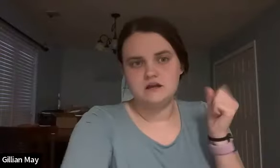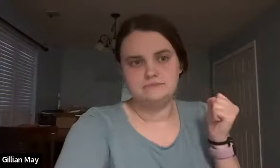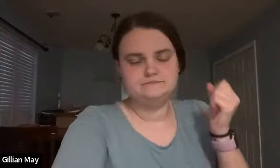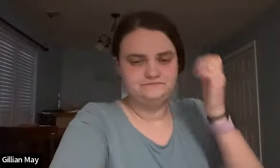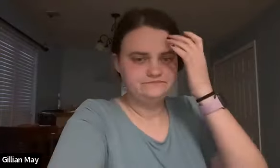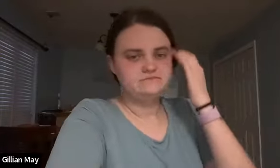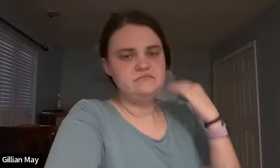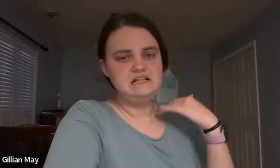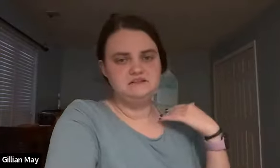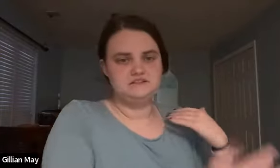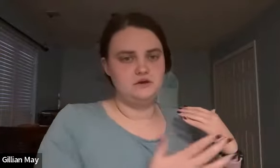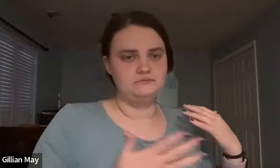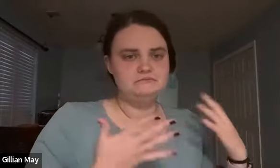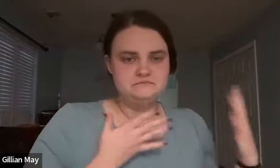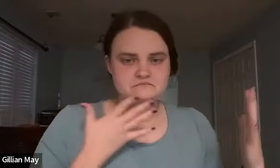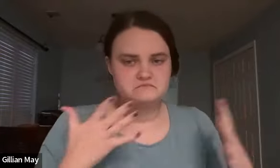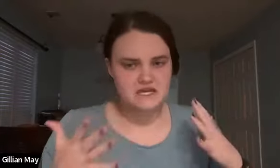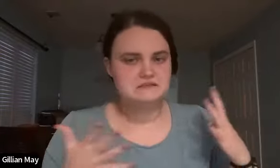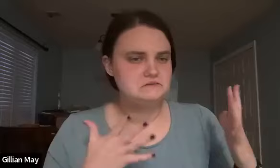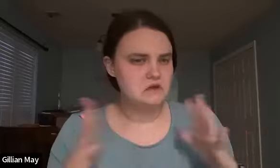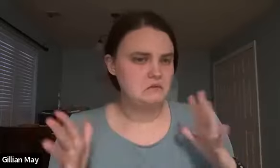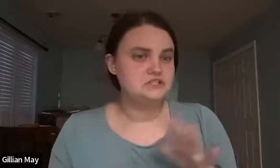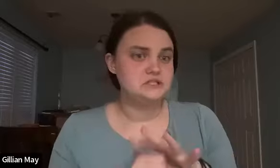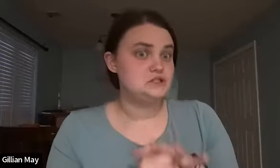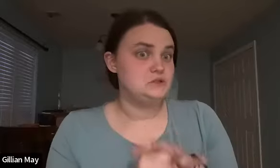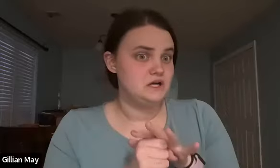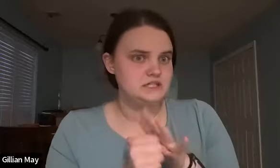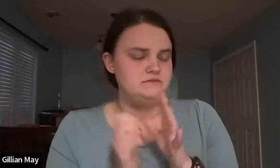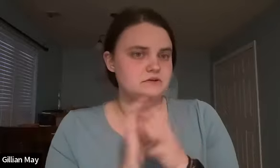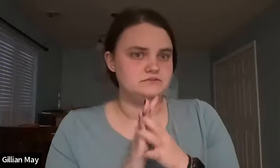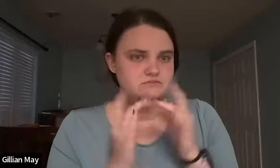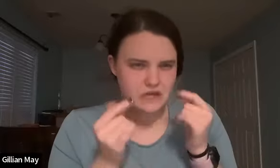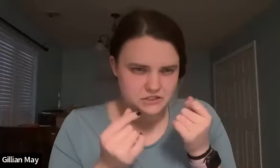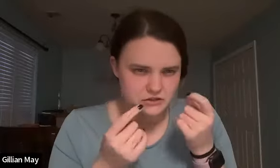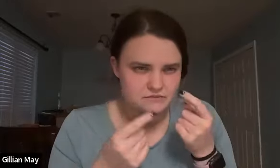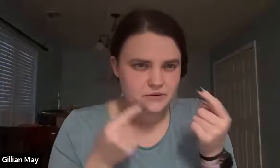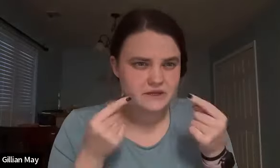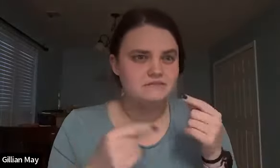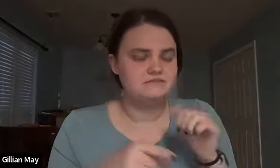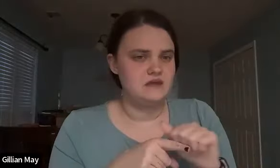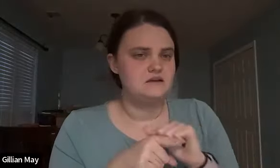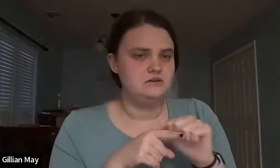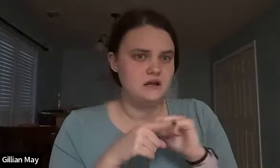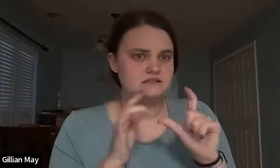it. And so that's, I wouldn't stress too much. If you're kind of struggling for a bit, that you can practice